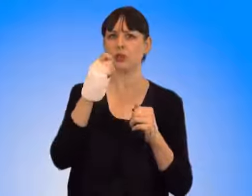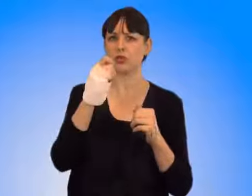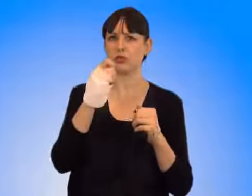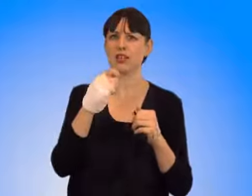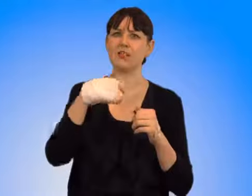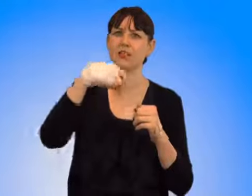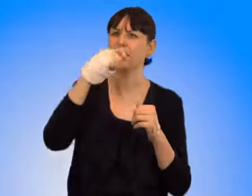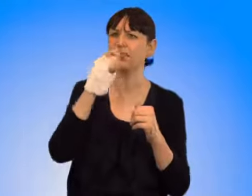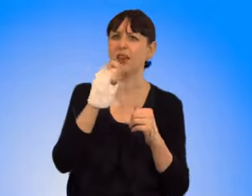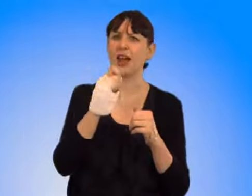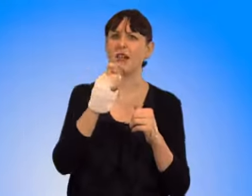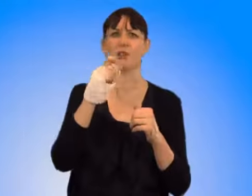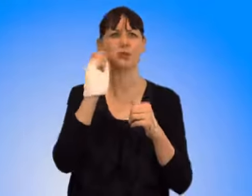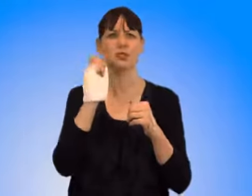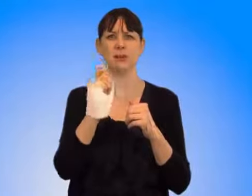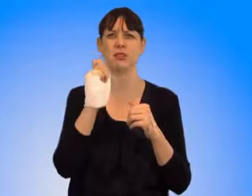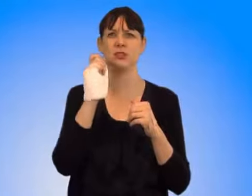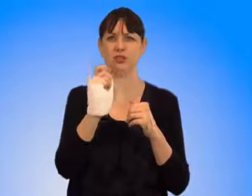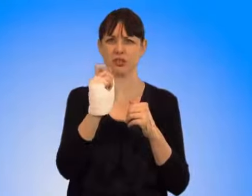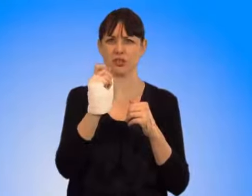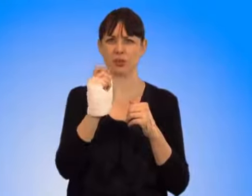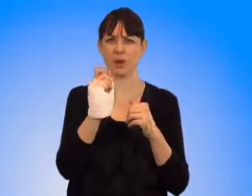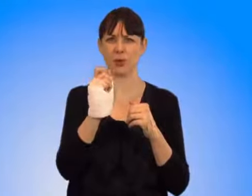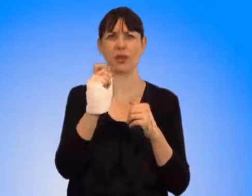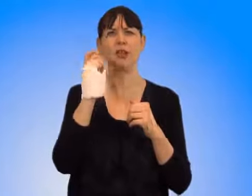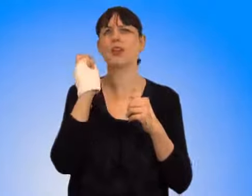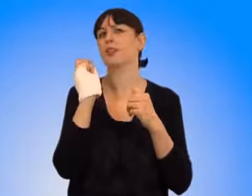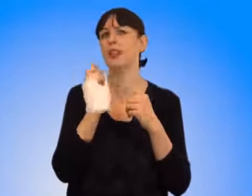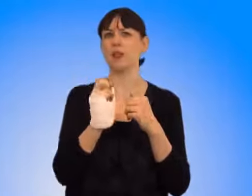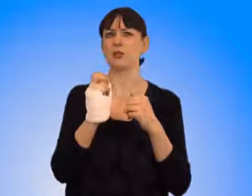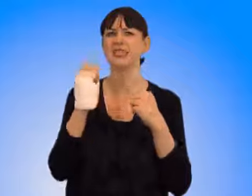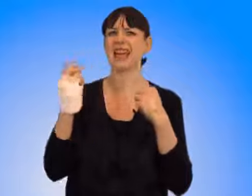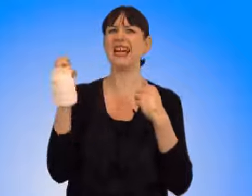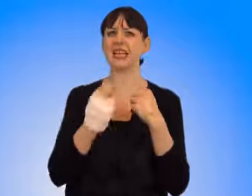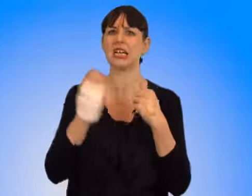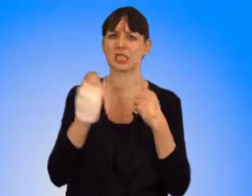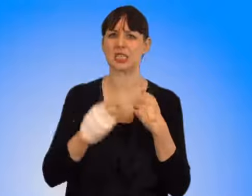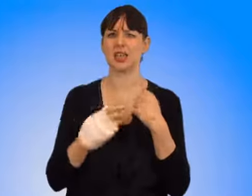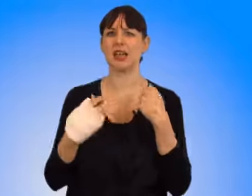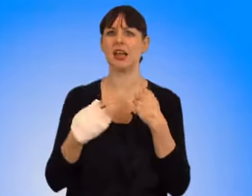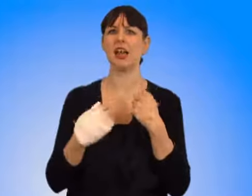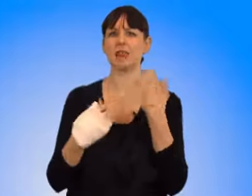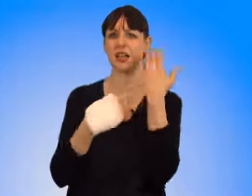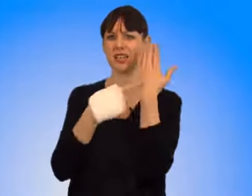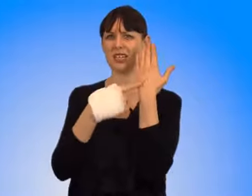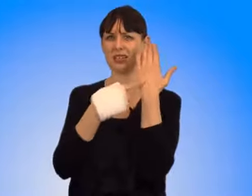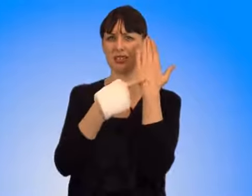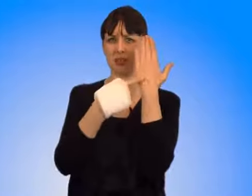hurt yourself with a knife or something sharp, the noun is a cut. I've got a cut